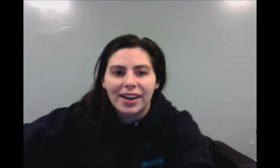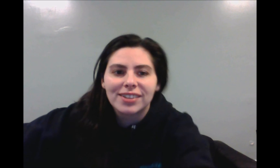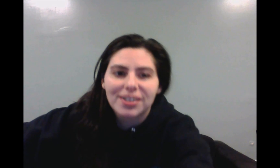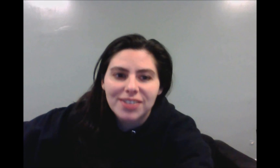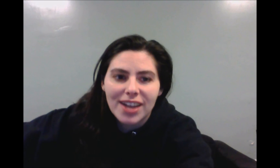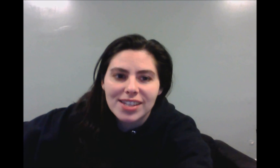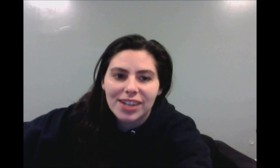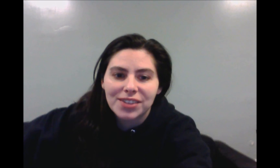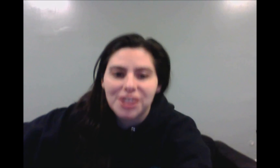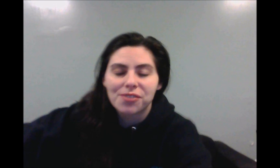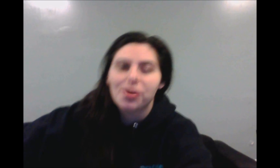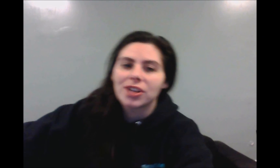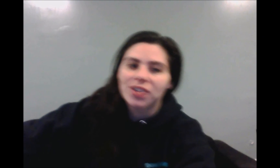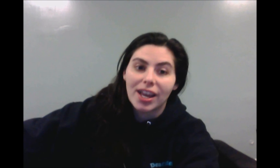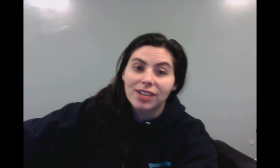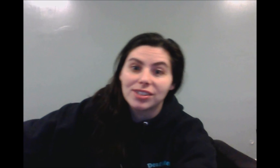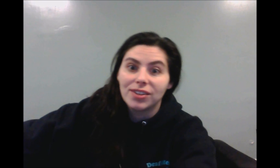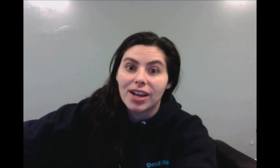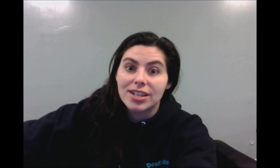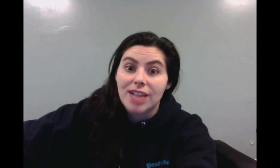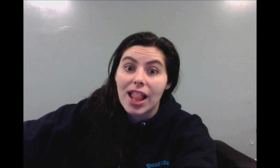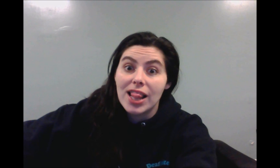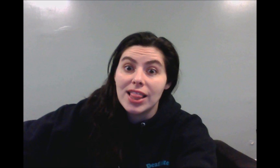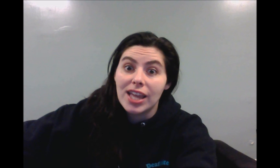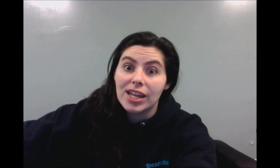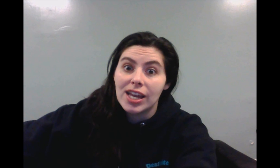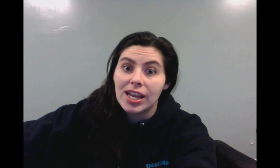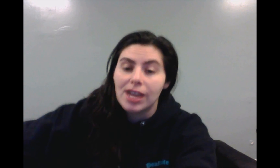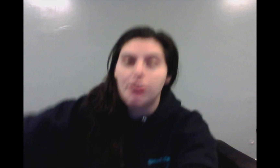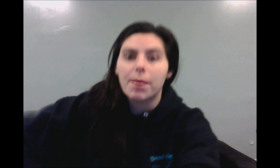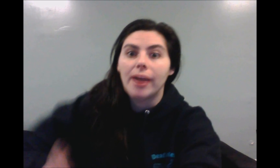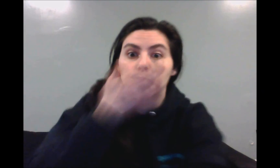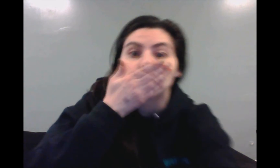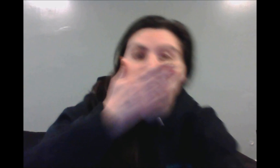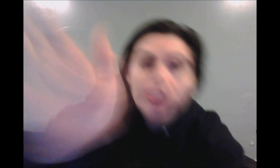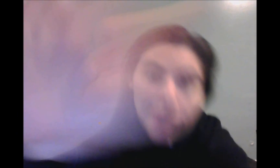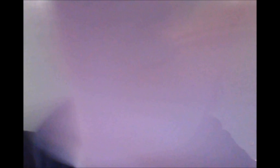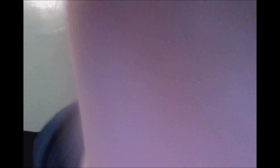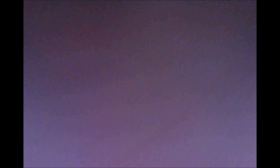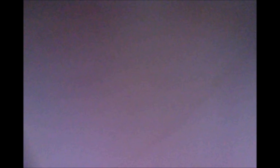talk to you guys later. Thanks for watching, and I'll see you guys later. Okay, bye.